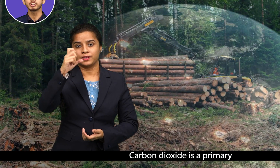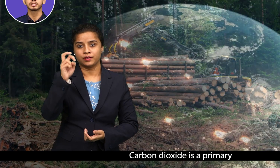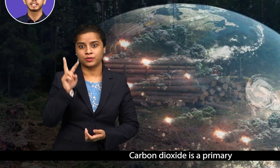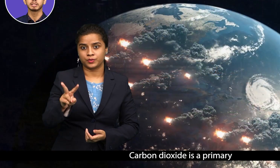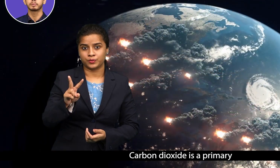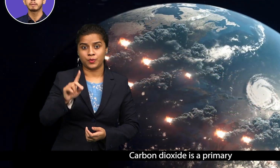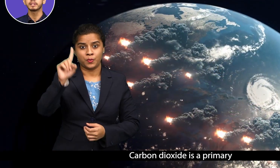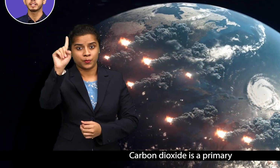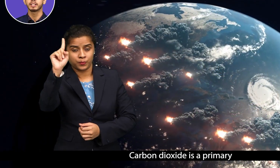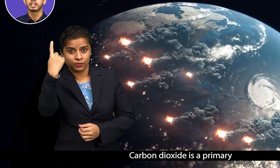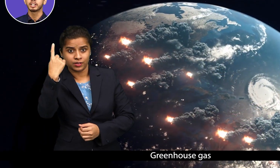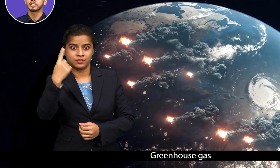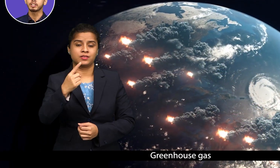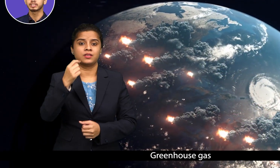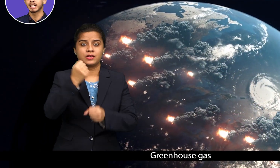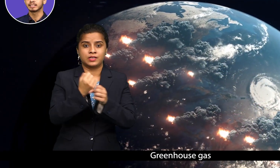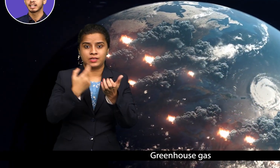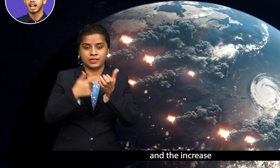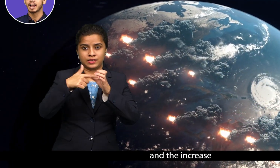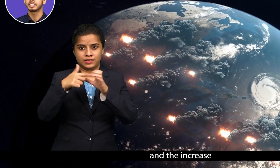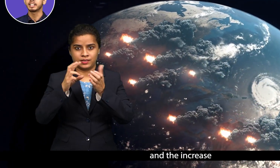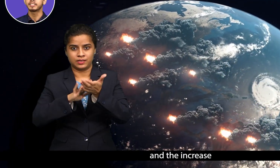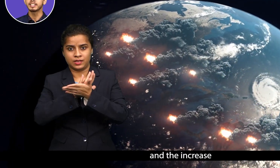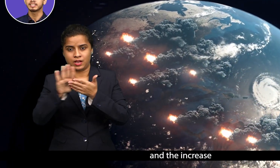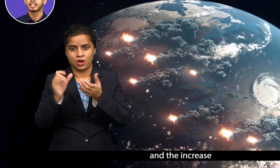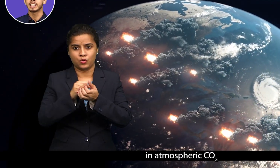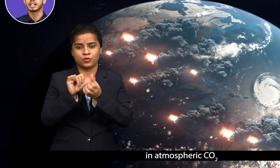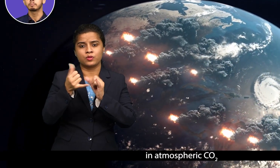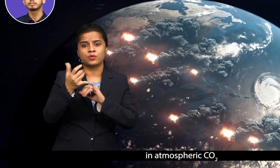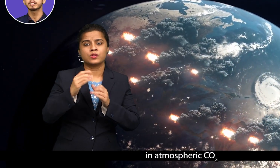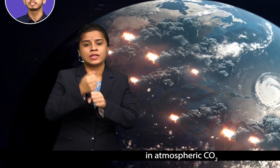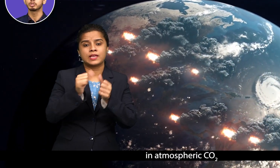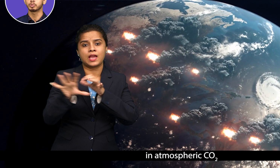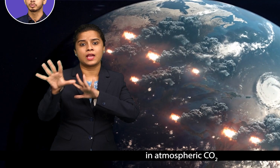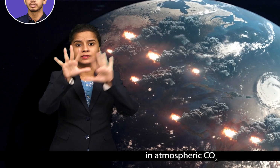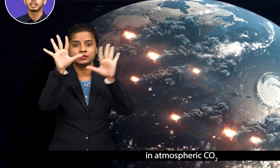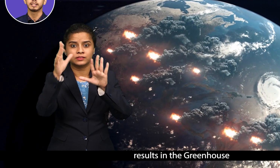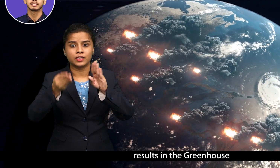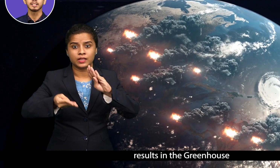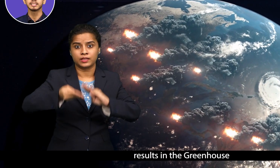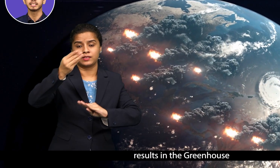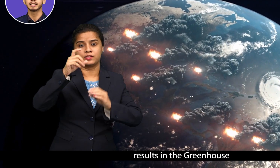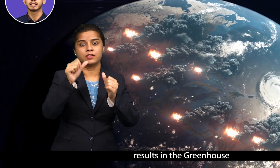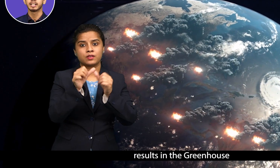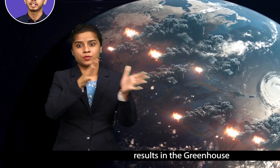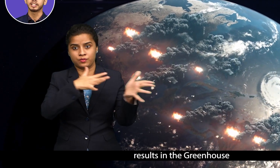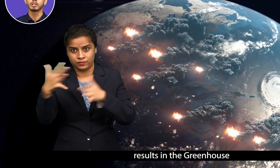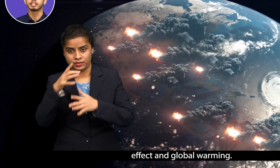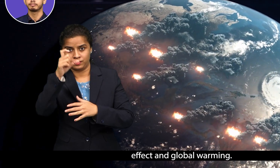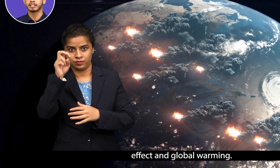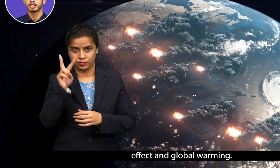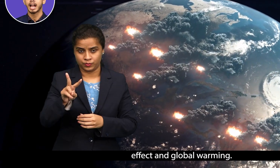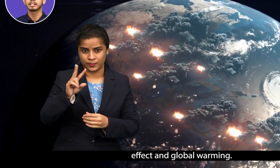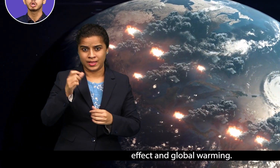Carbon dioxide is a primary greenhouse gas, and the increase in atmospheric CO2 results in the